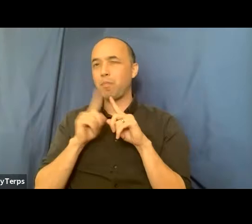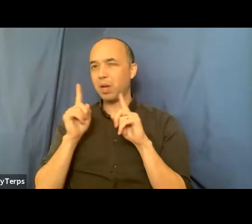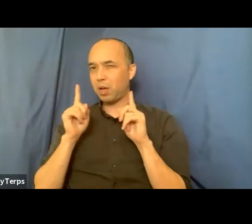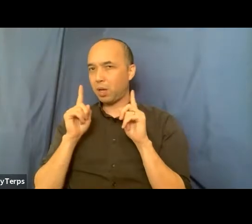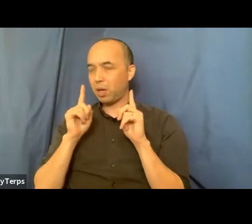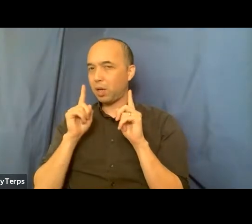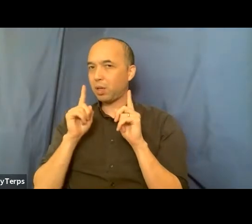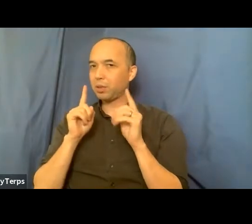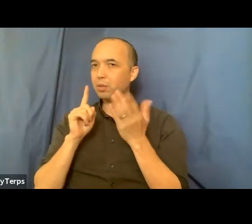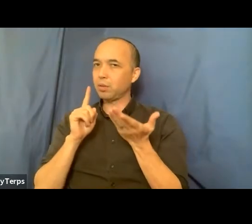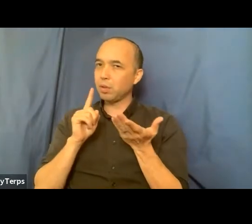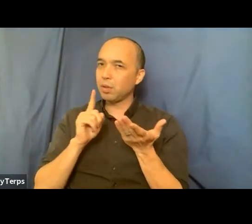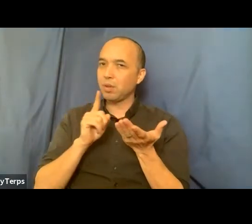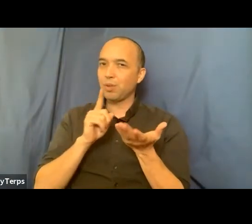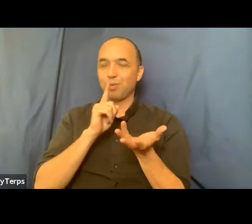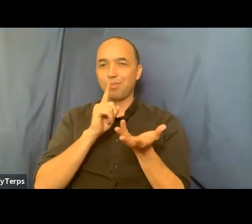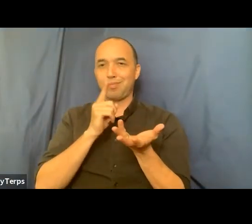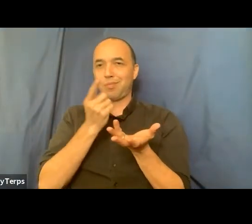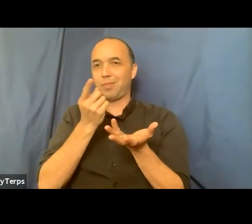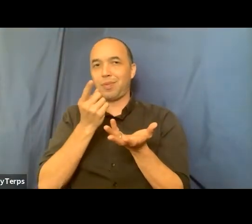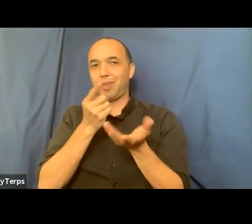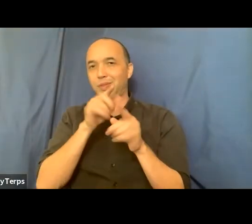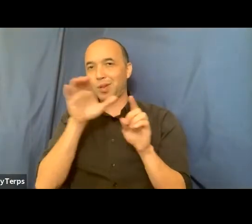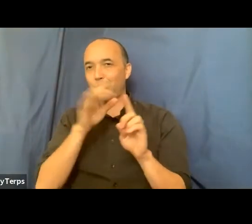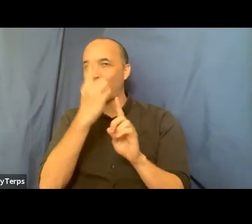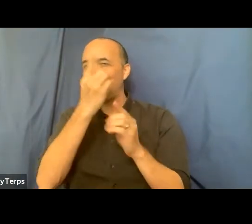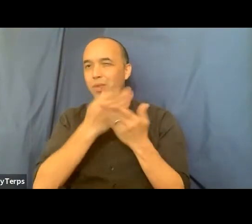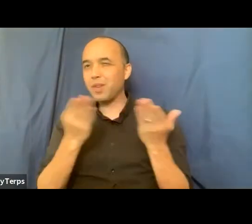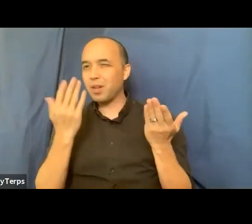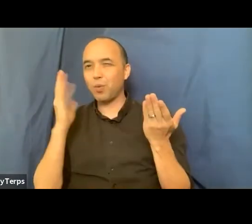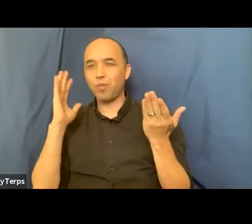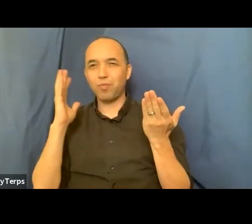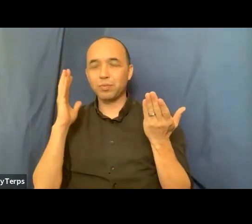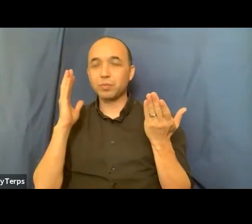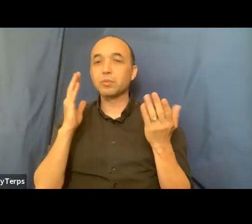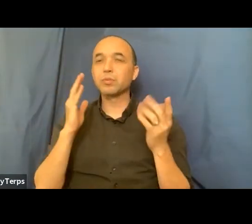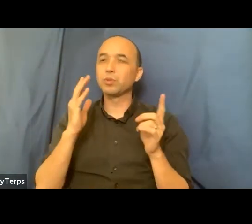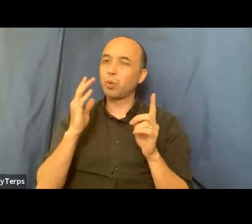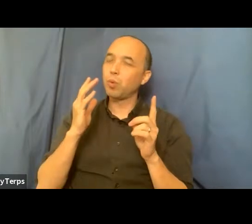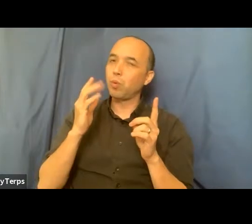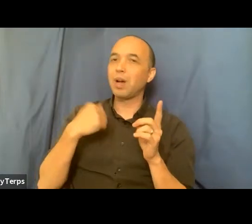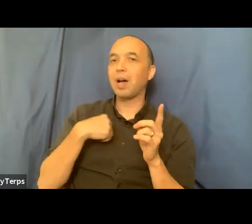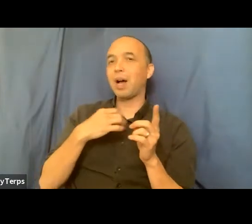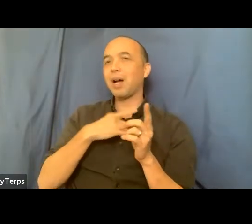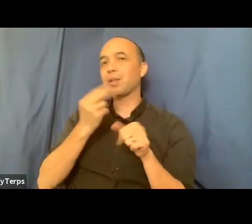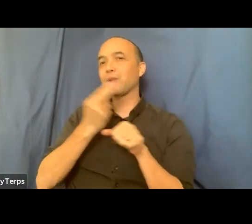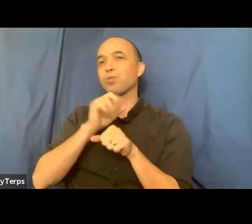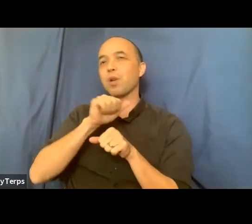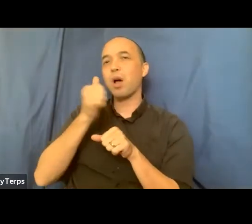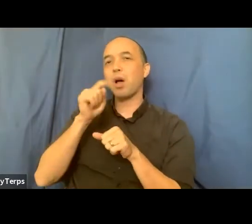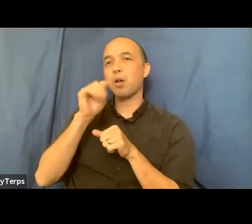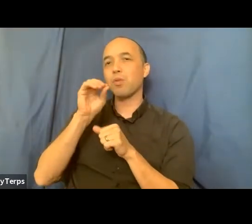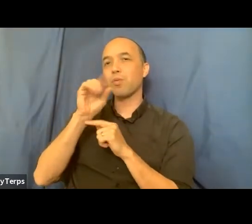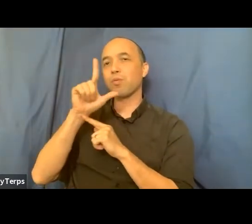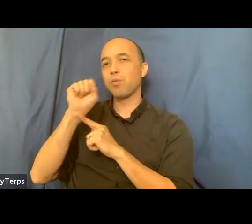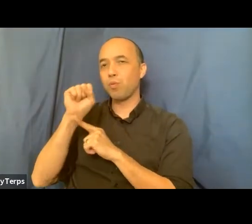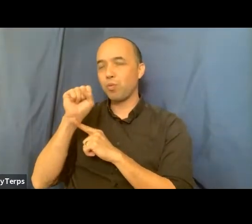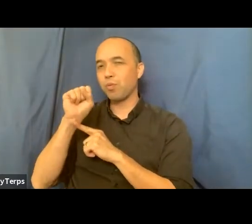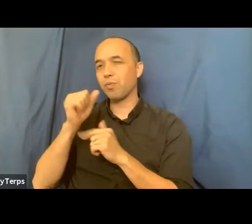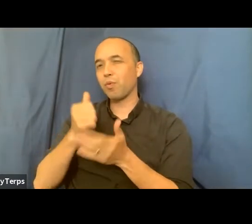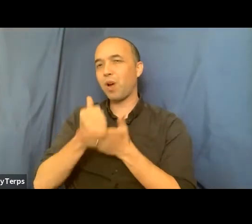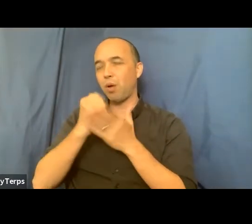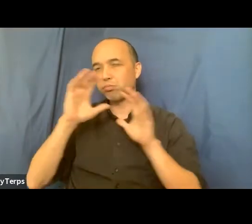one trick deal. So I like to use some other tools to really like enhance my carving